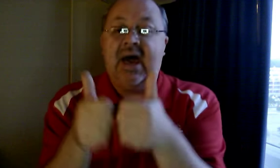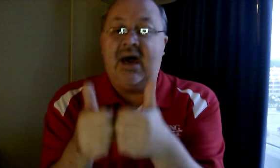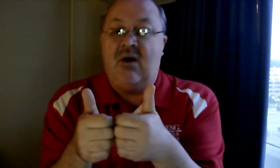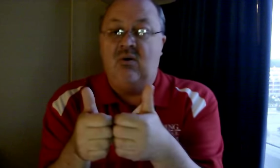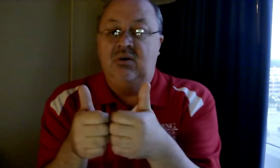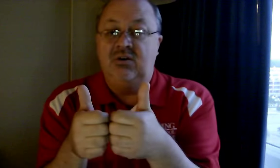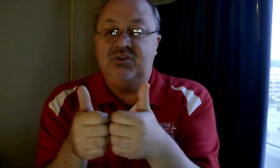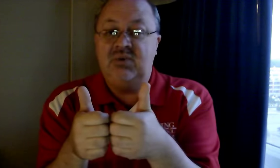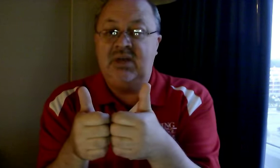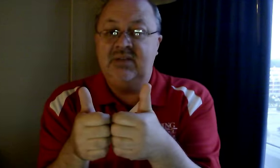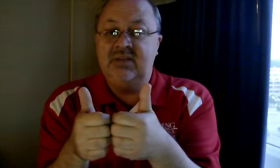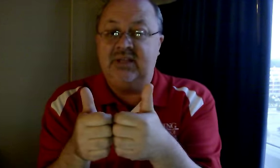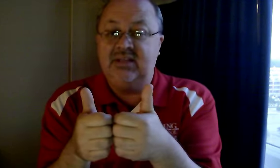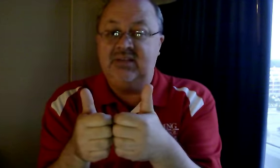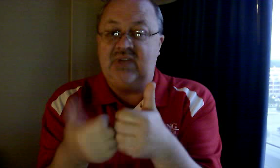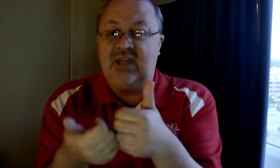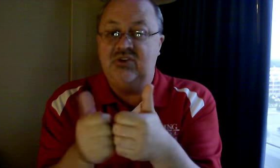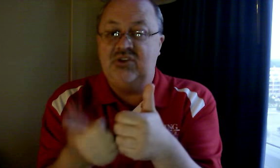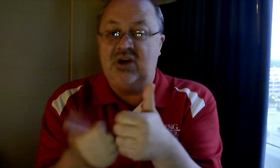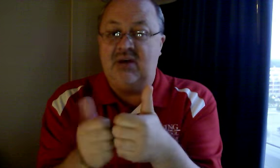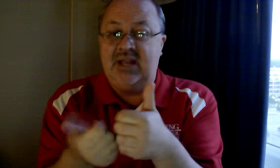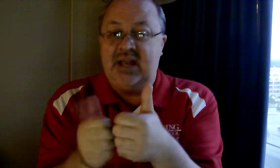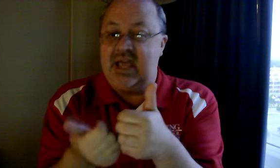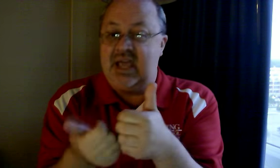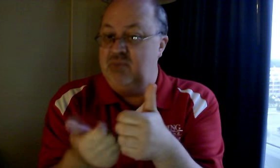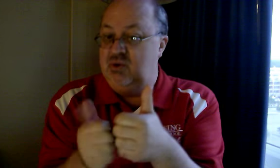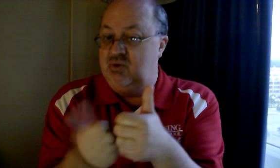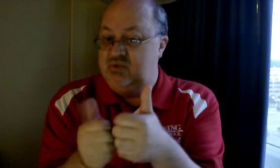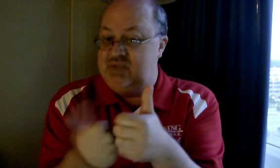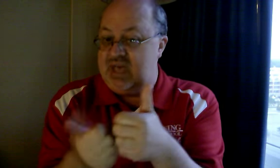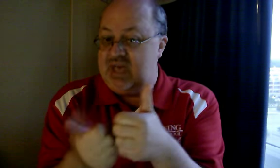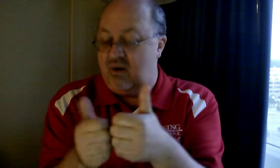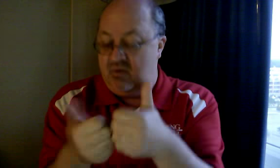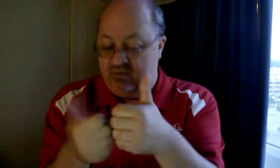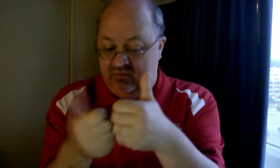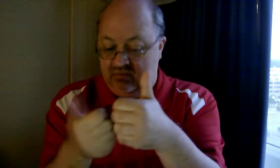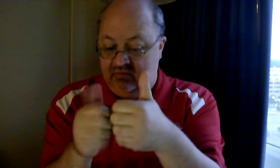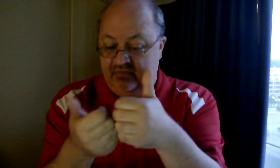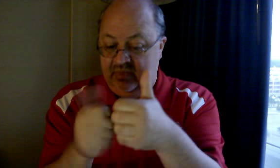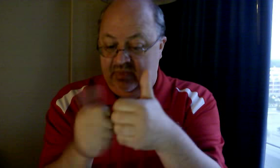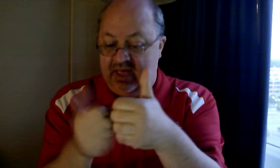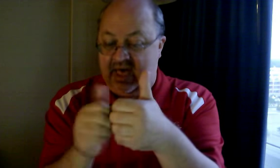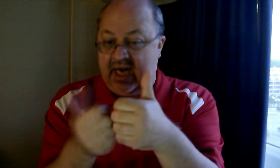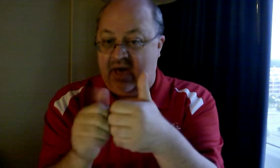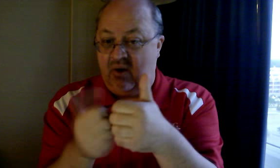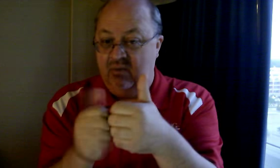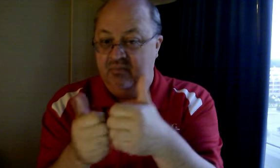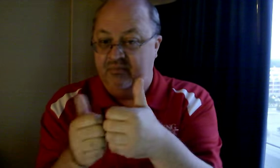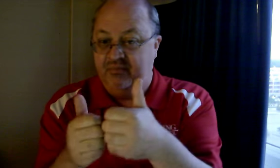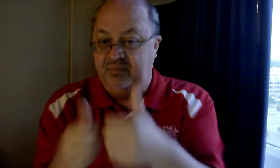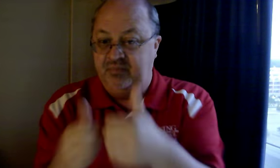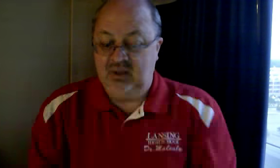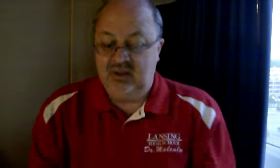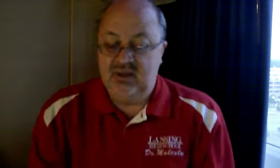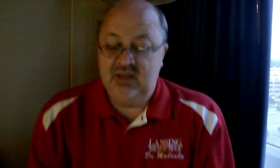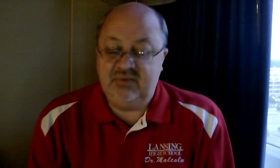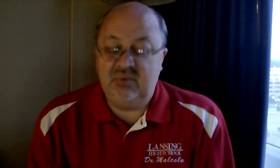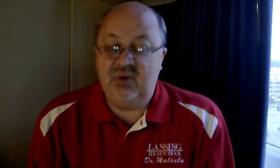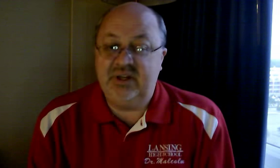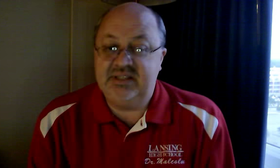How. Your two hands are like this and your dominant hand moves. How. How. If we wanted to